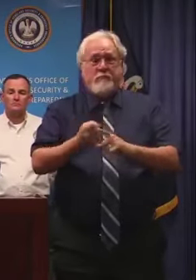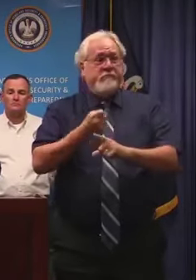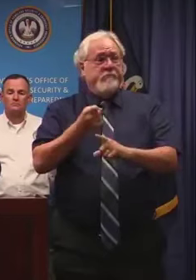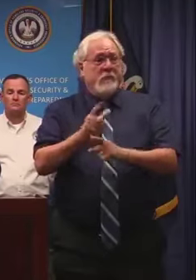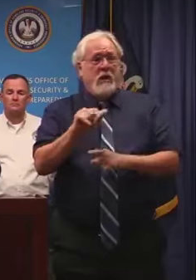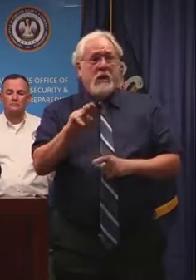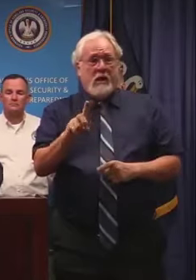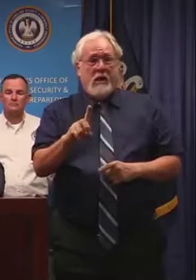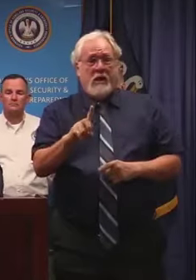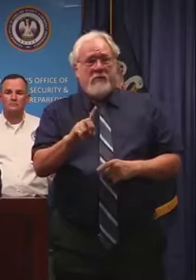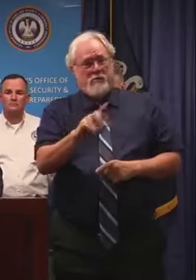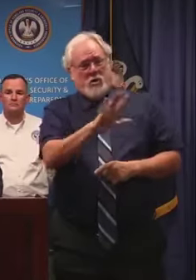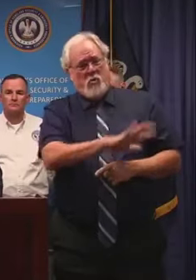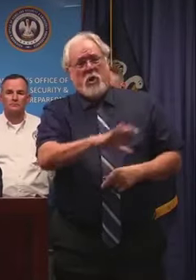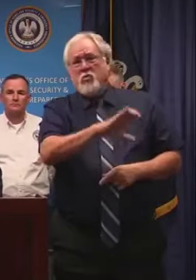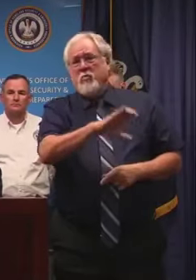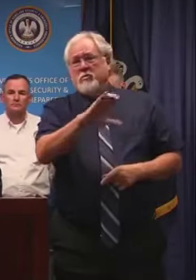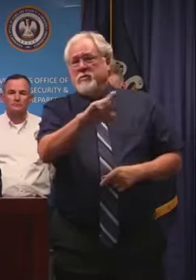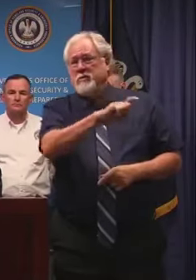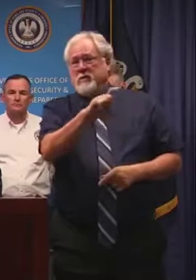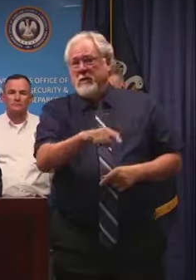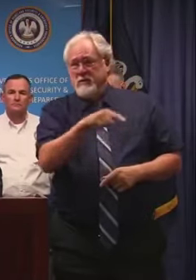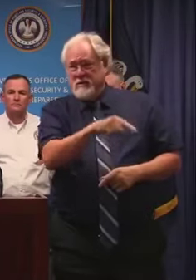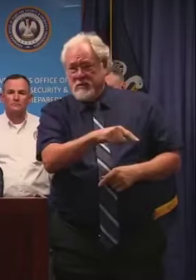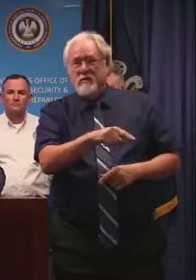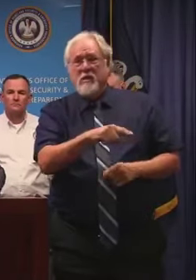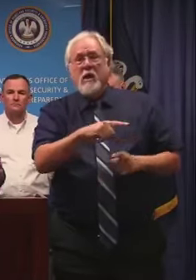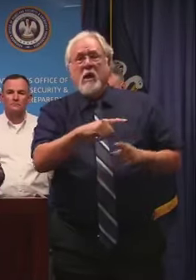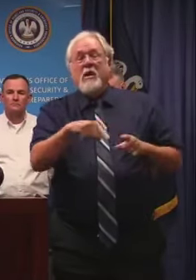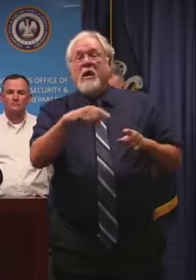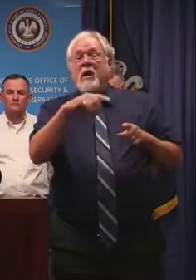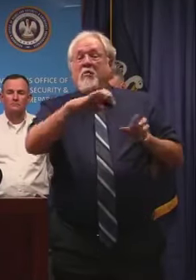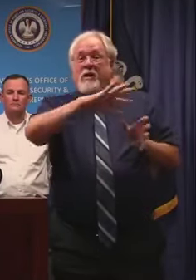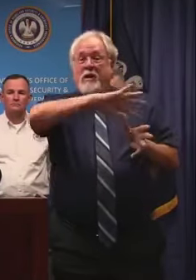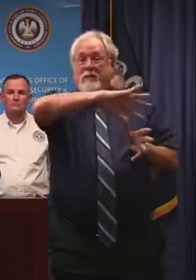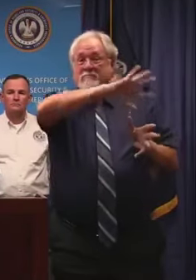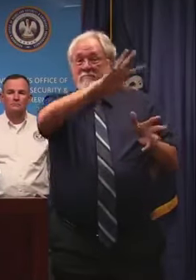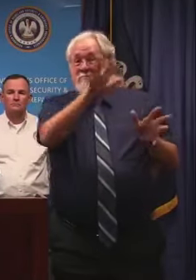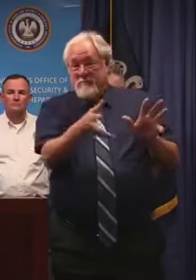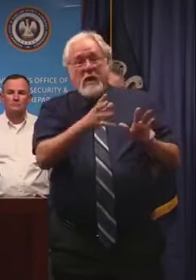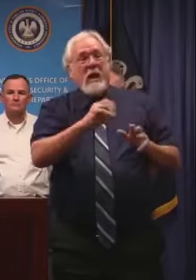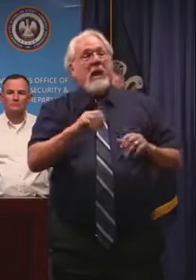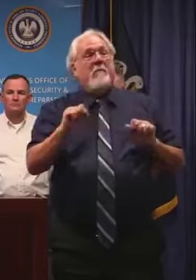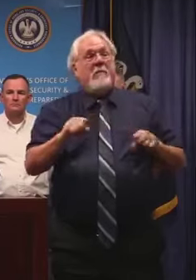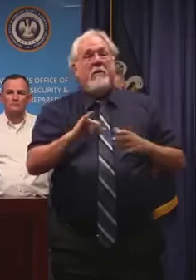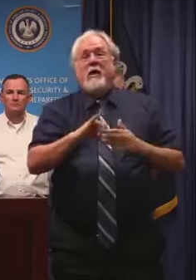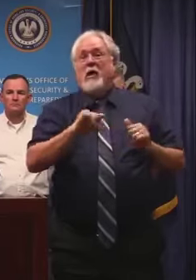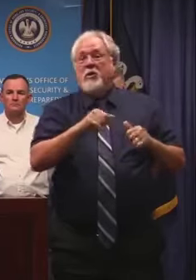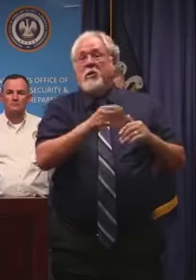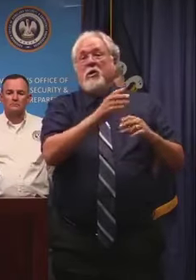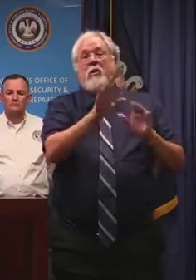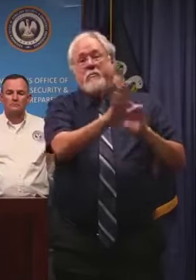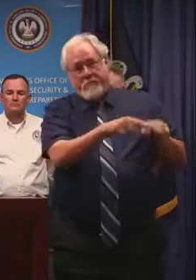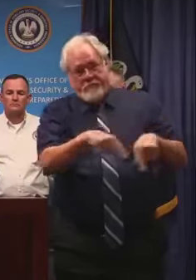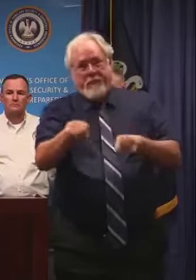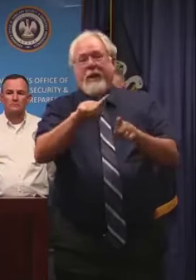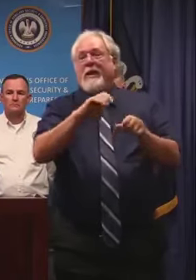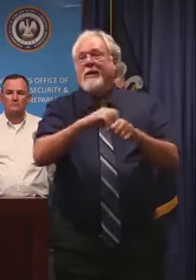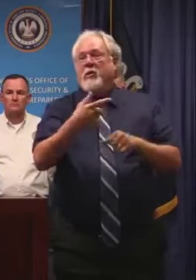landfall right around Corpus Christi, Texas, with those rain bands, and the possibility that it could re-enter the Gulf and move